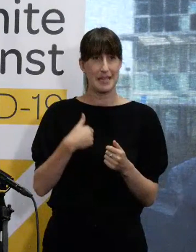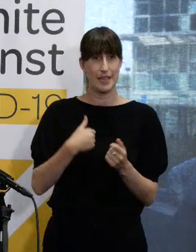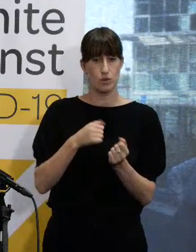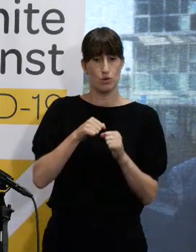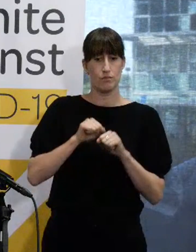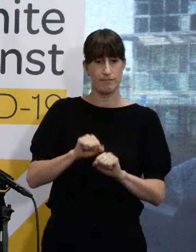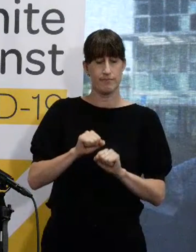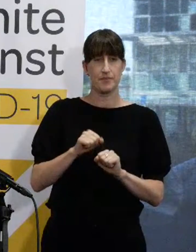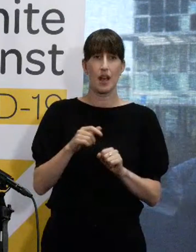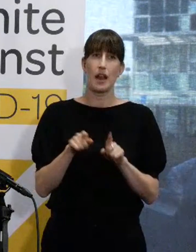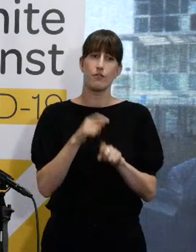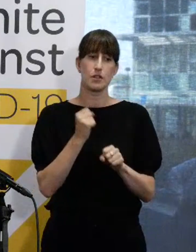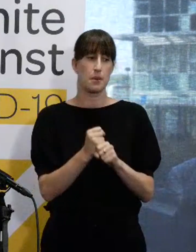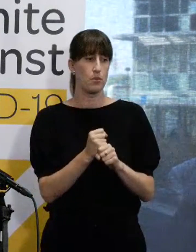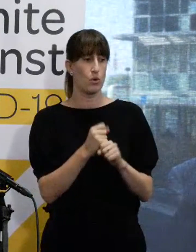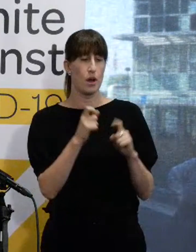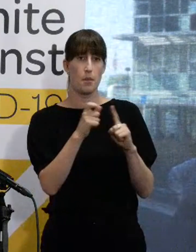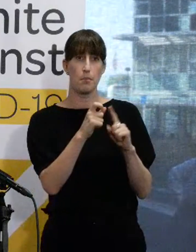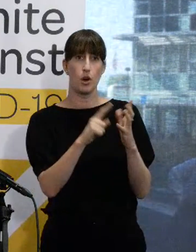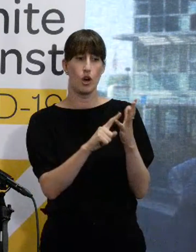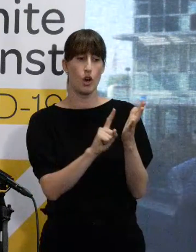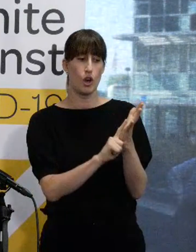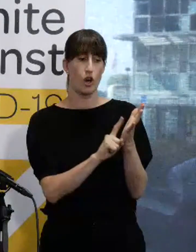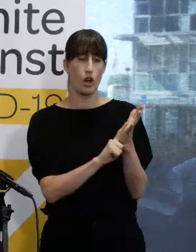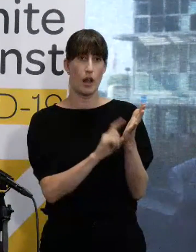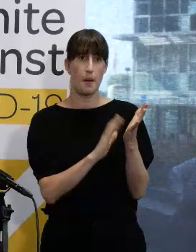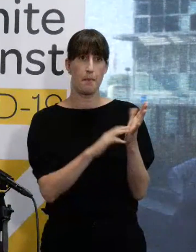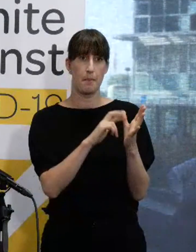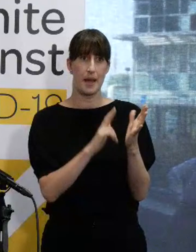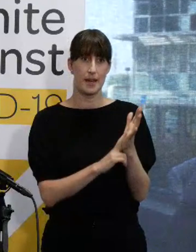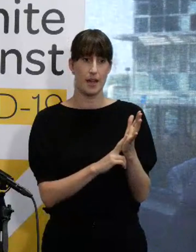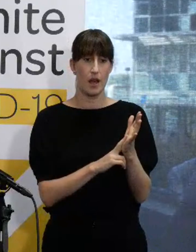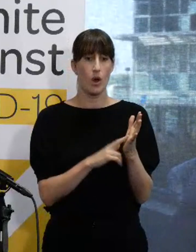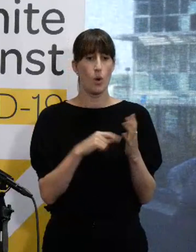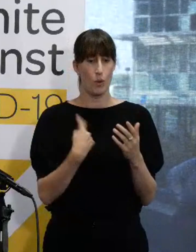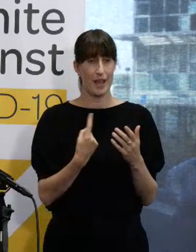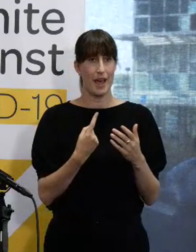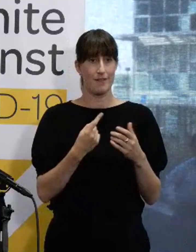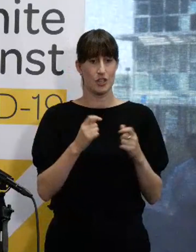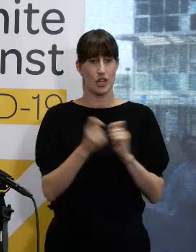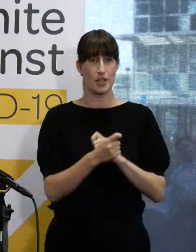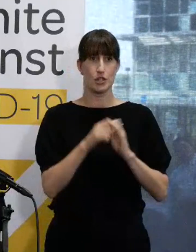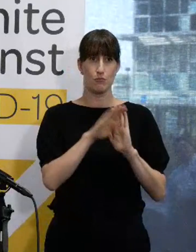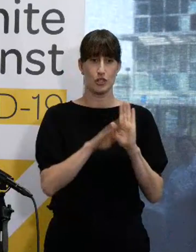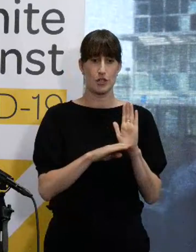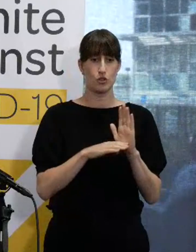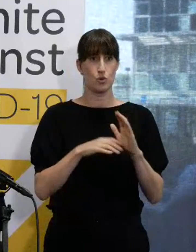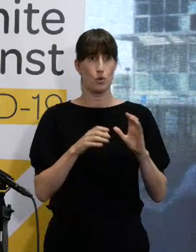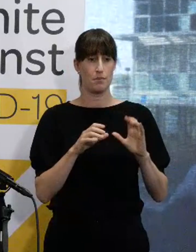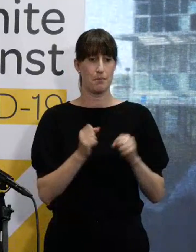Pullman, the MIQ facilities have moved to cohorting anyway. Have you considered at all,